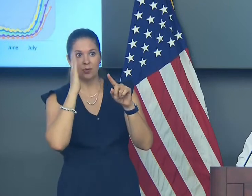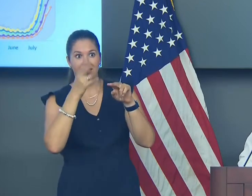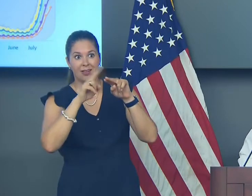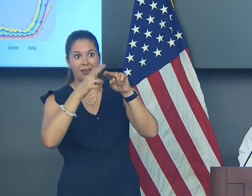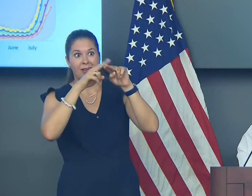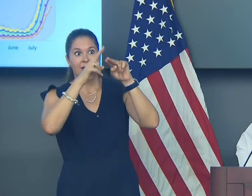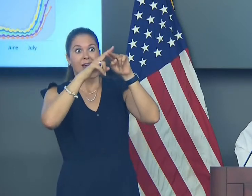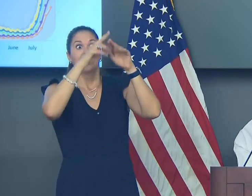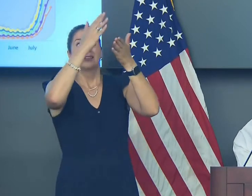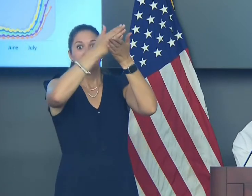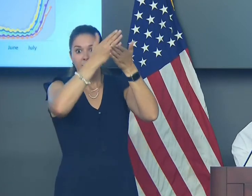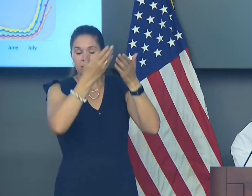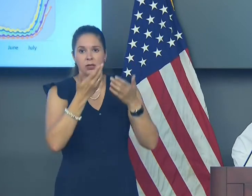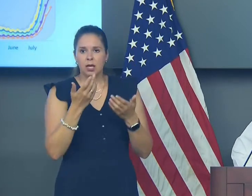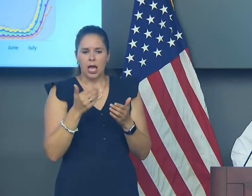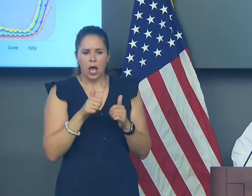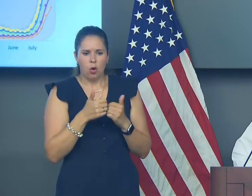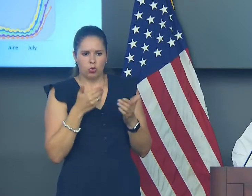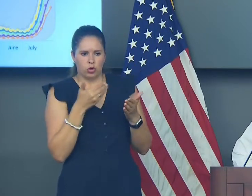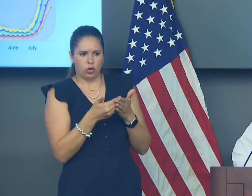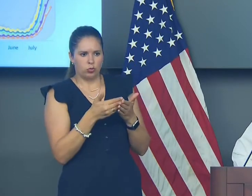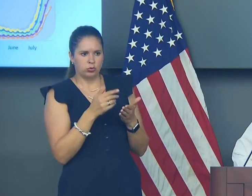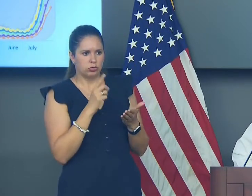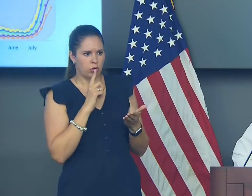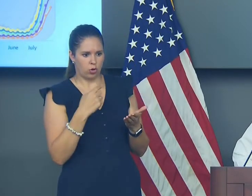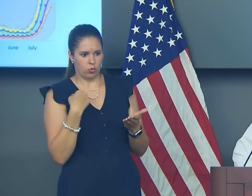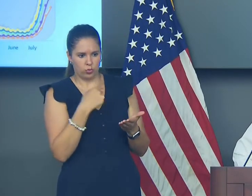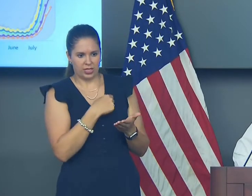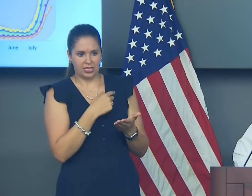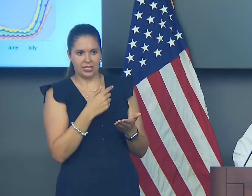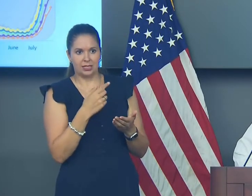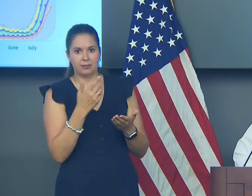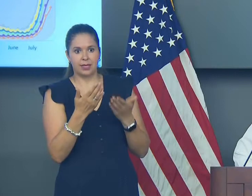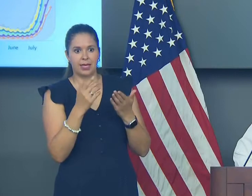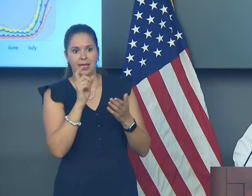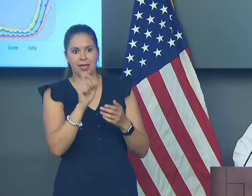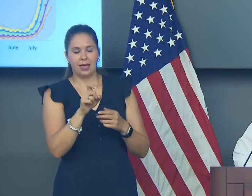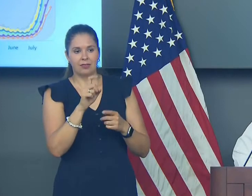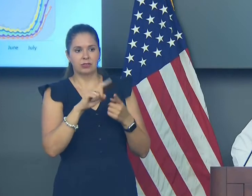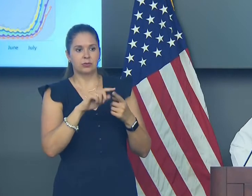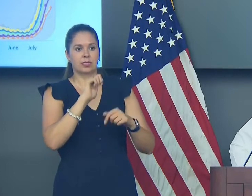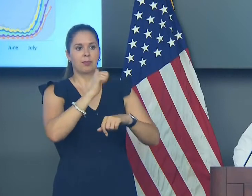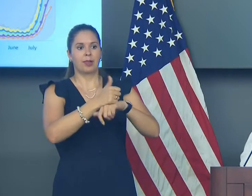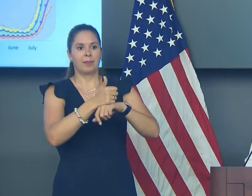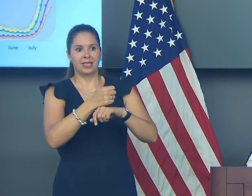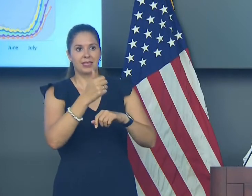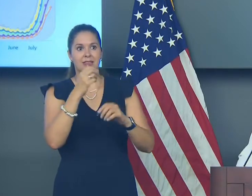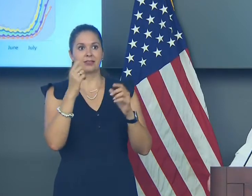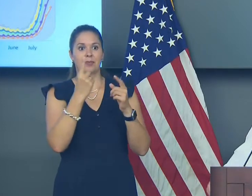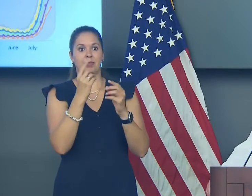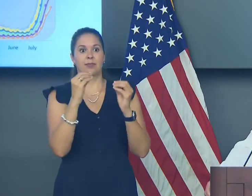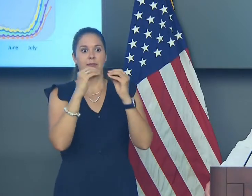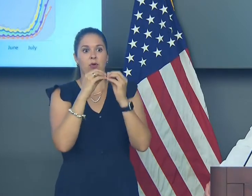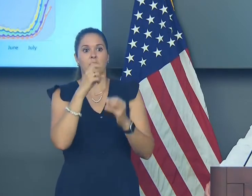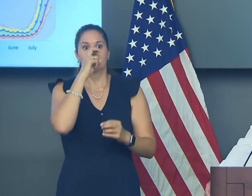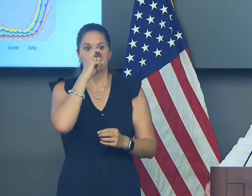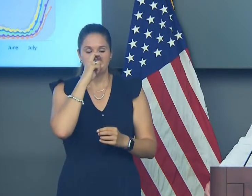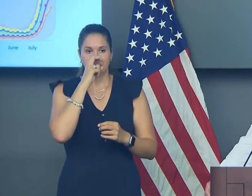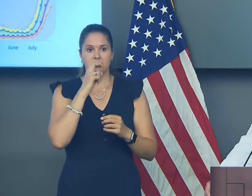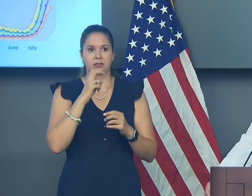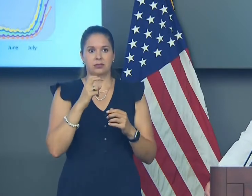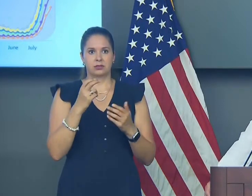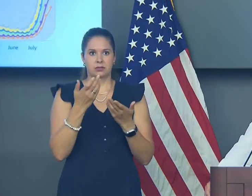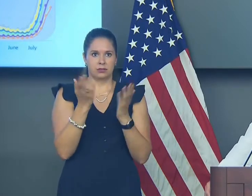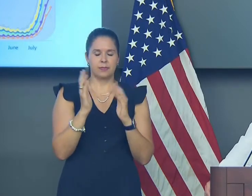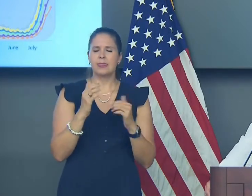your perspective, how close are we to having to implement new mitigation measures of any kind? Well, right